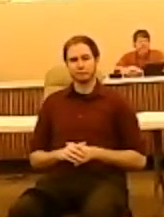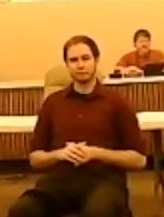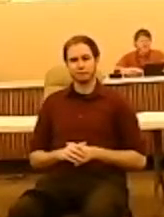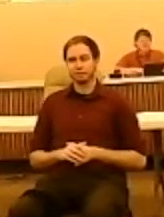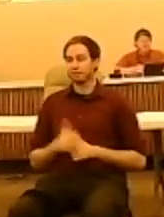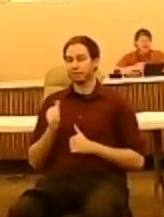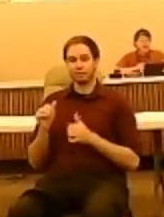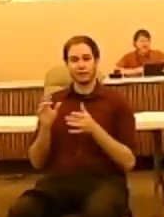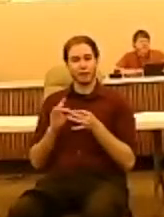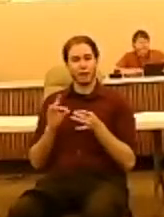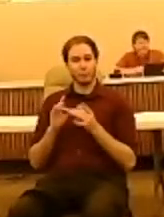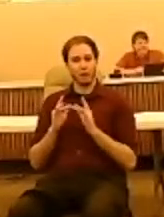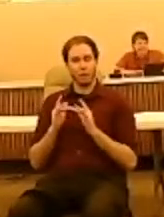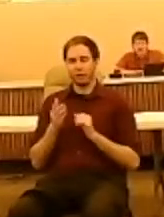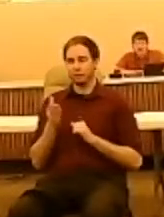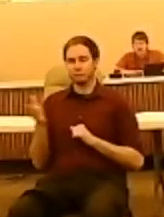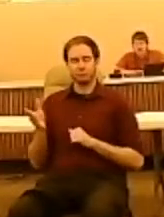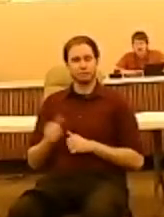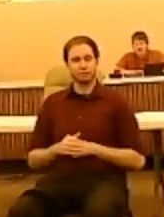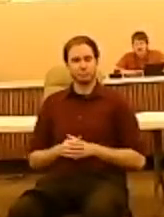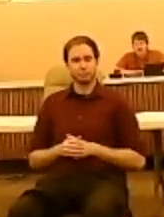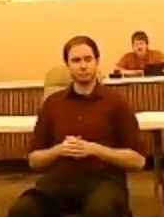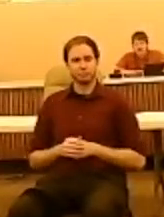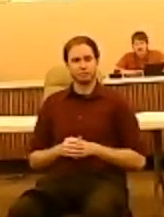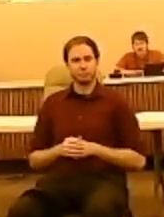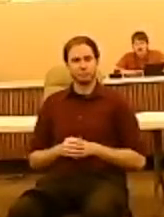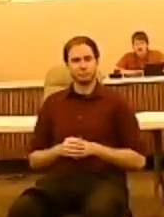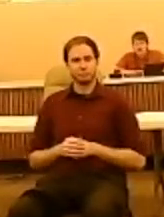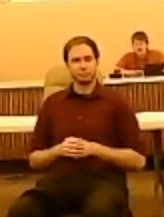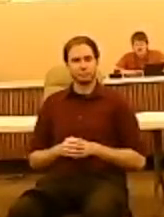Any comments online?